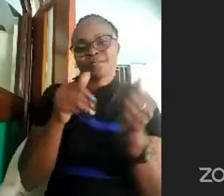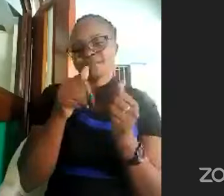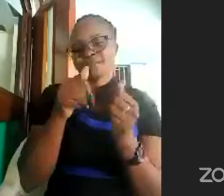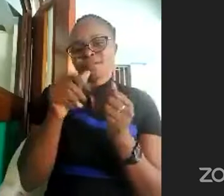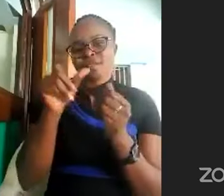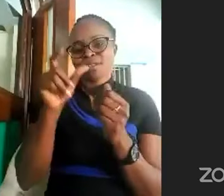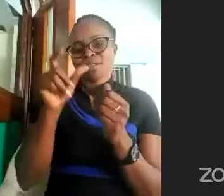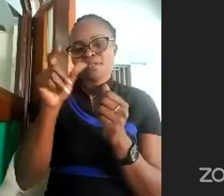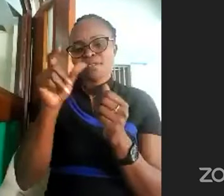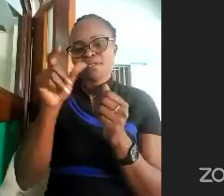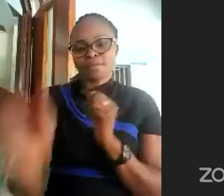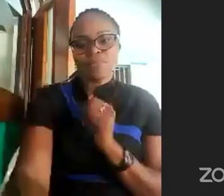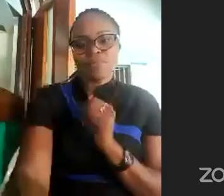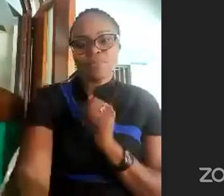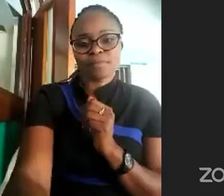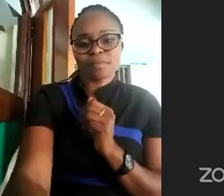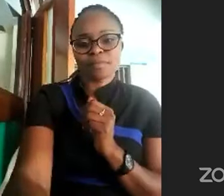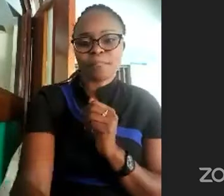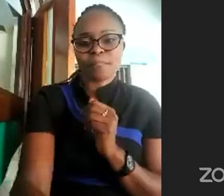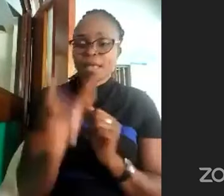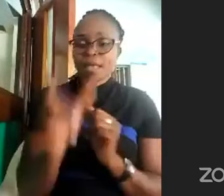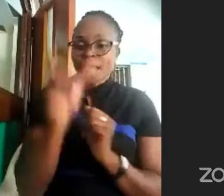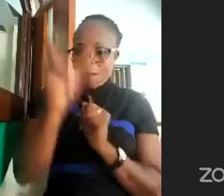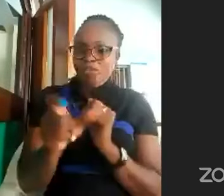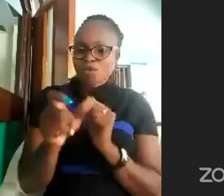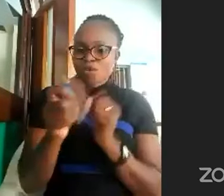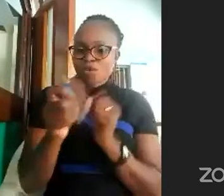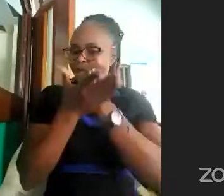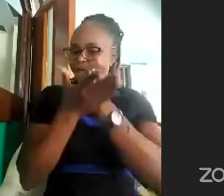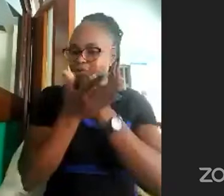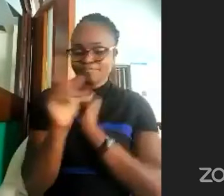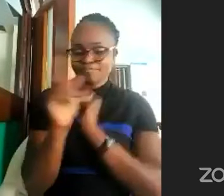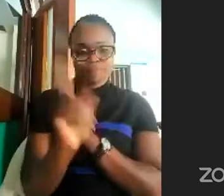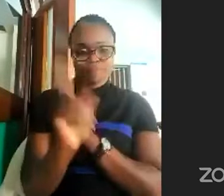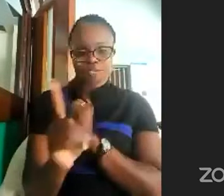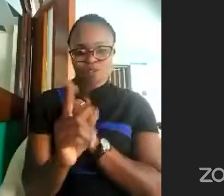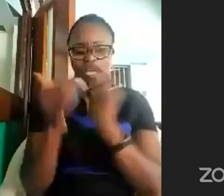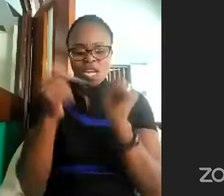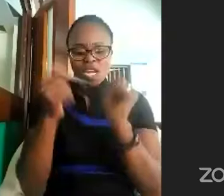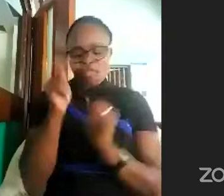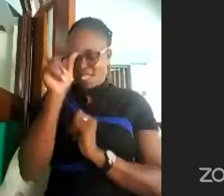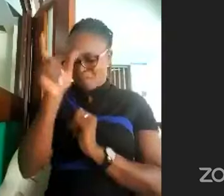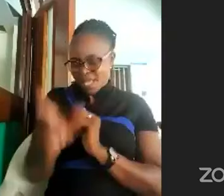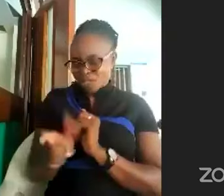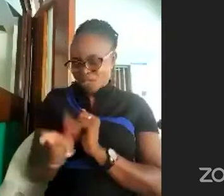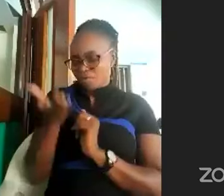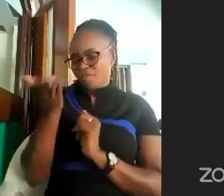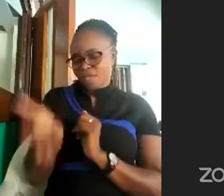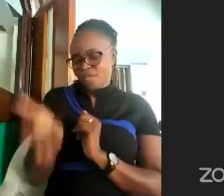So she will be there for maybe a day without